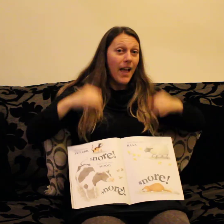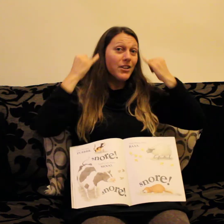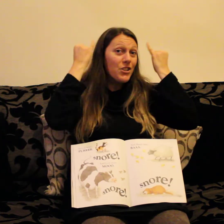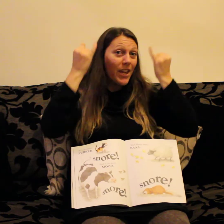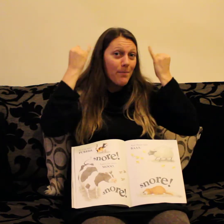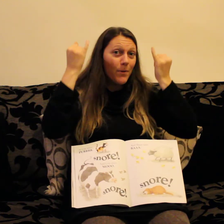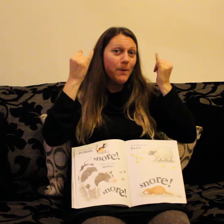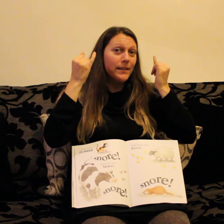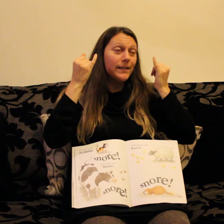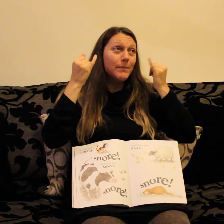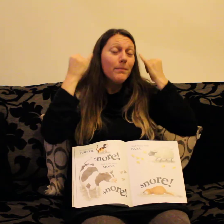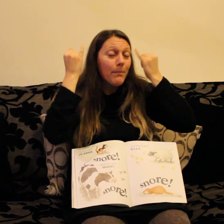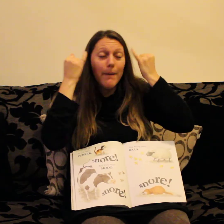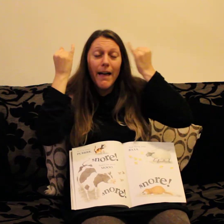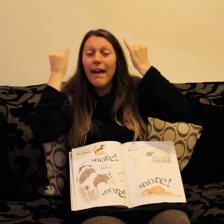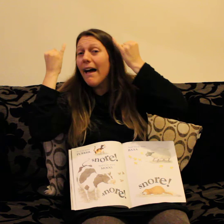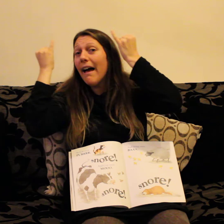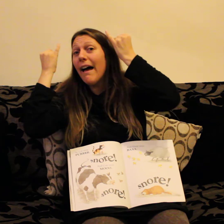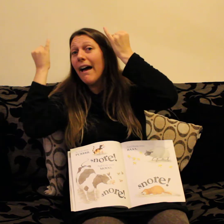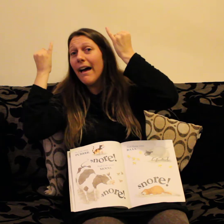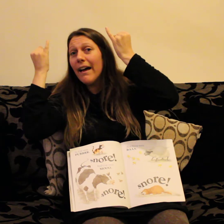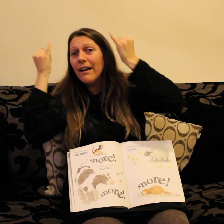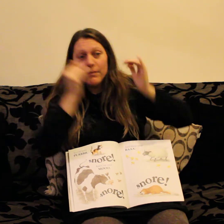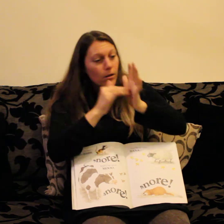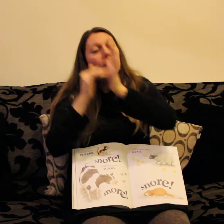and Sheep went maa,